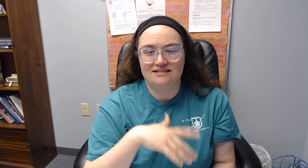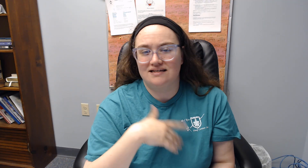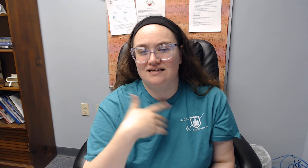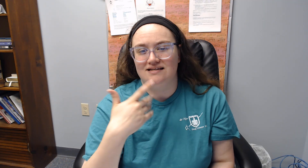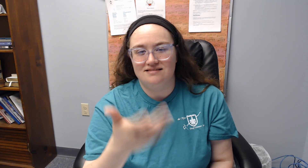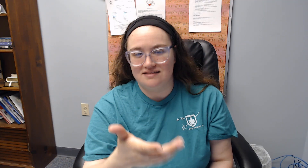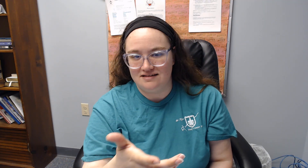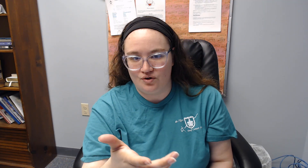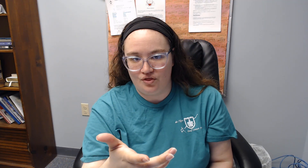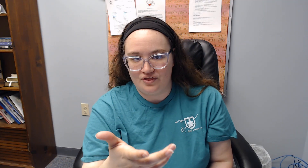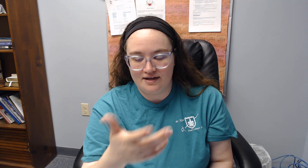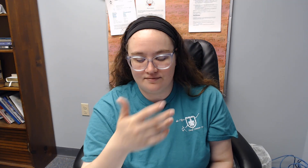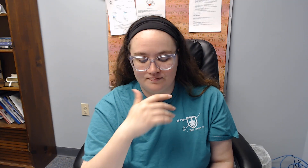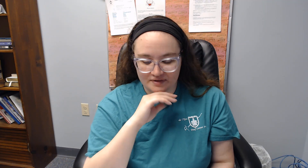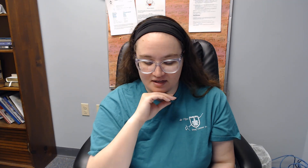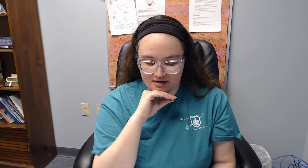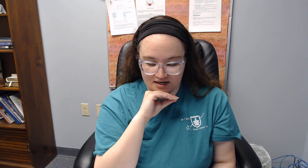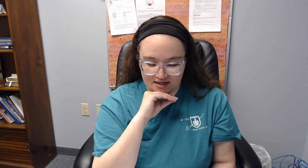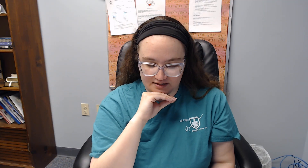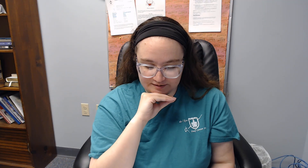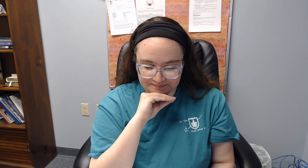an incidental thing.